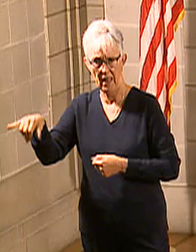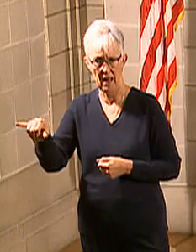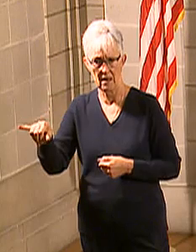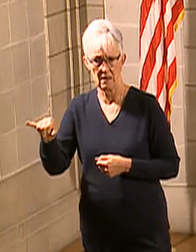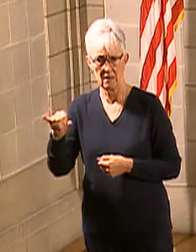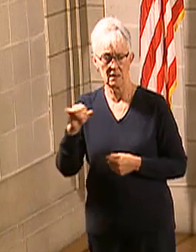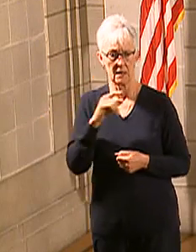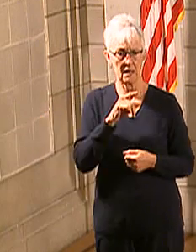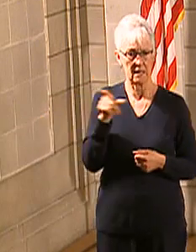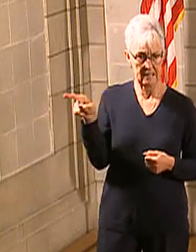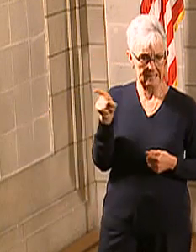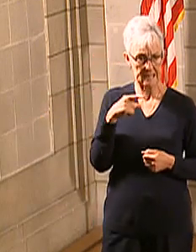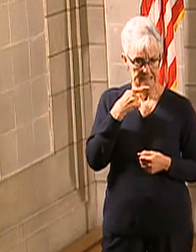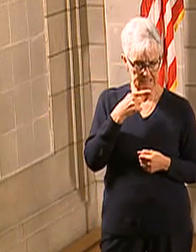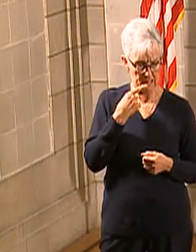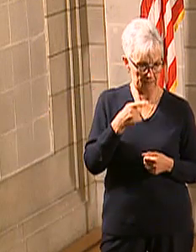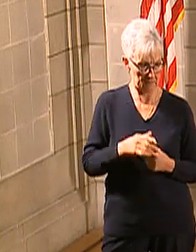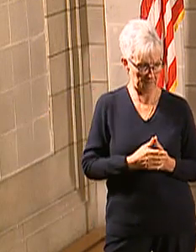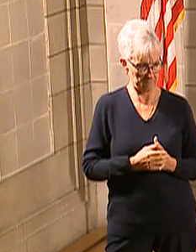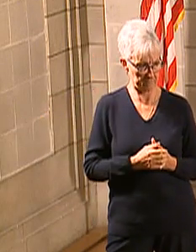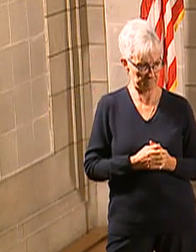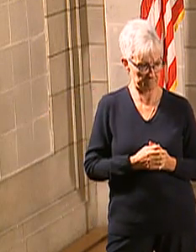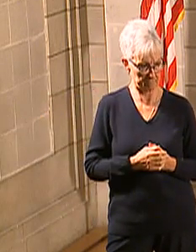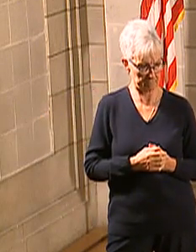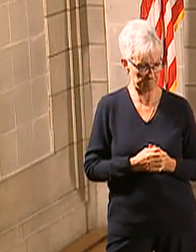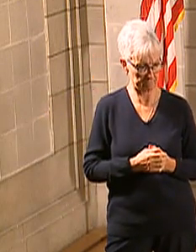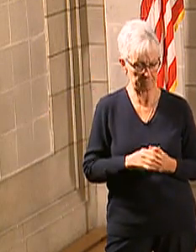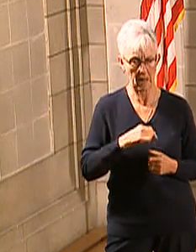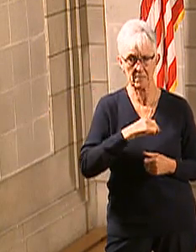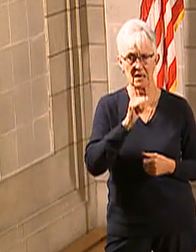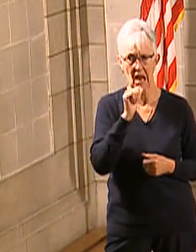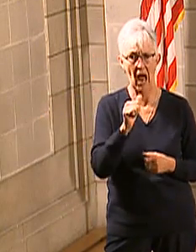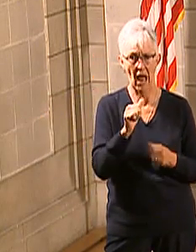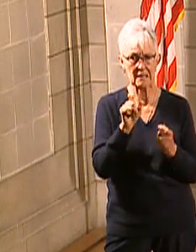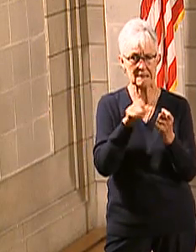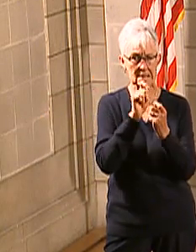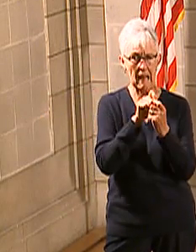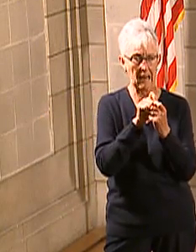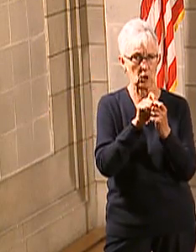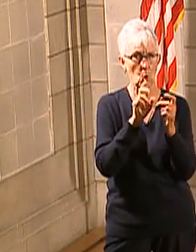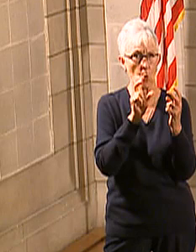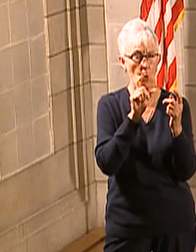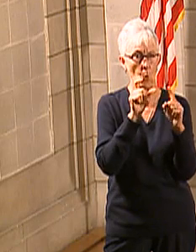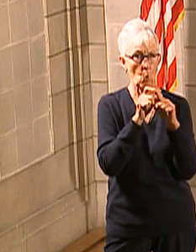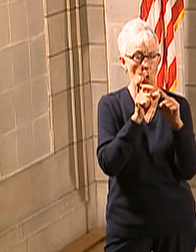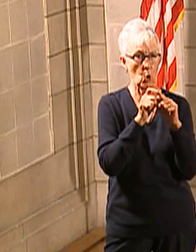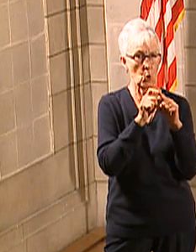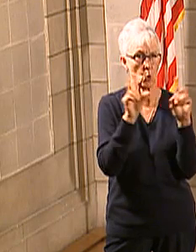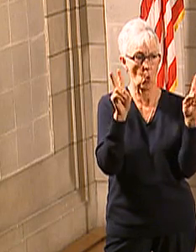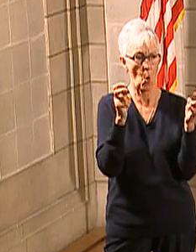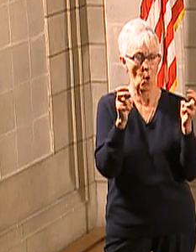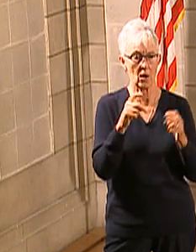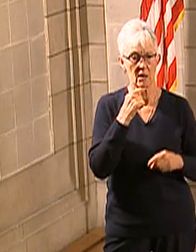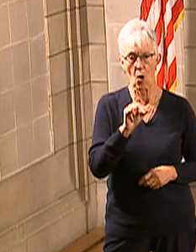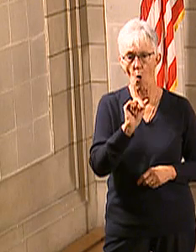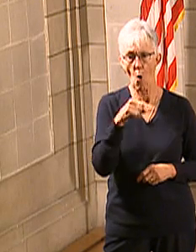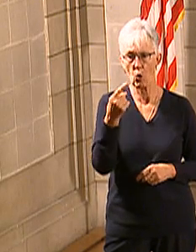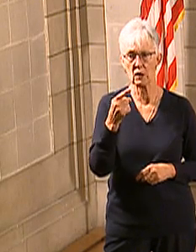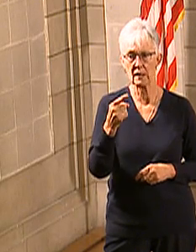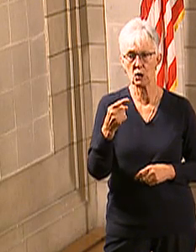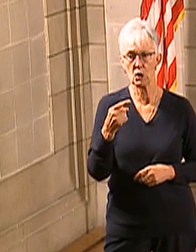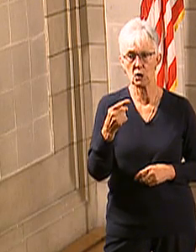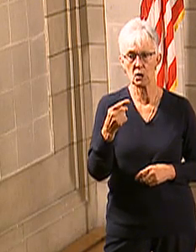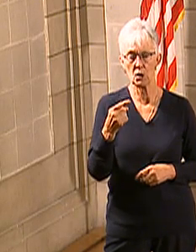Ibrahim Kendi has said, I won't get it verbatim, but it'll be in the ballpark, that the only cure for